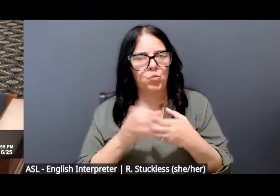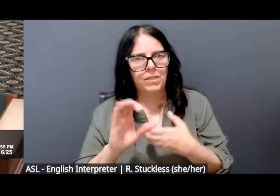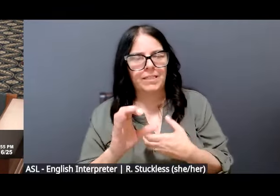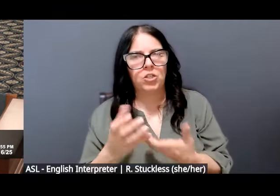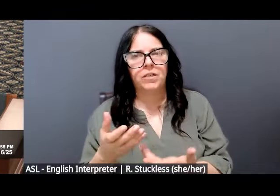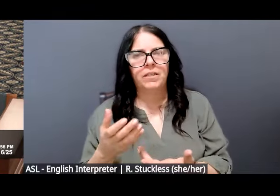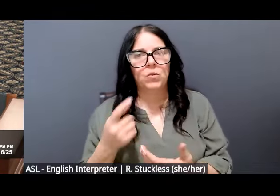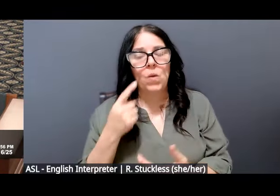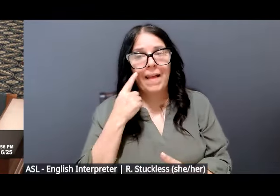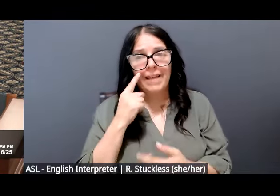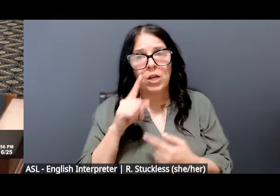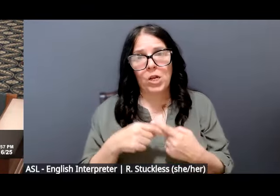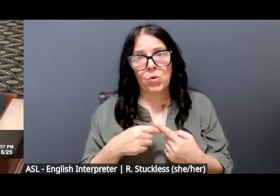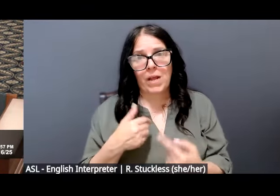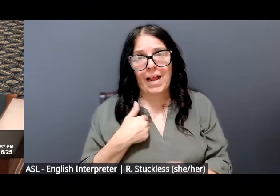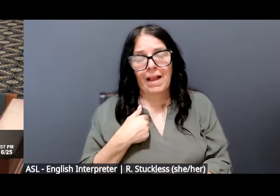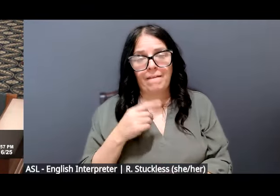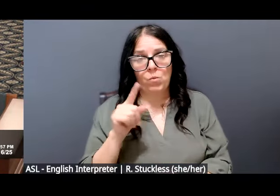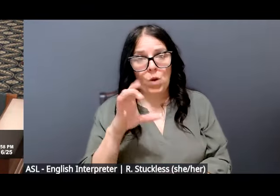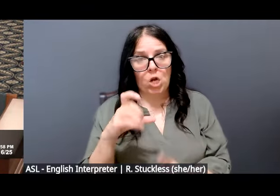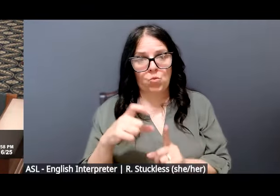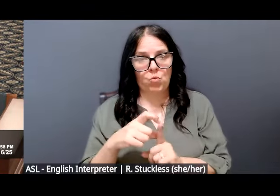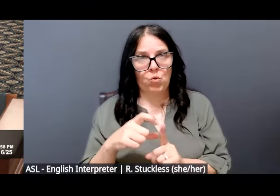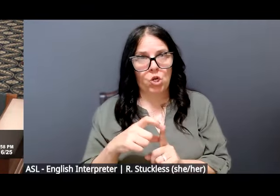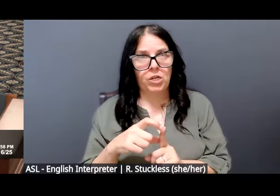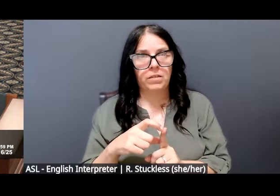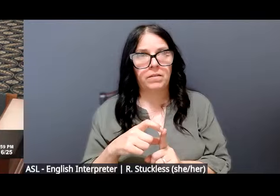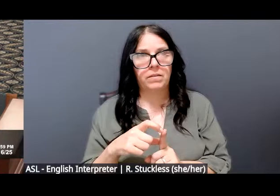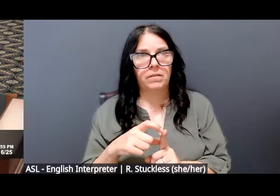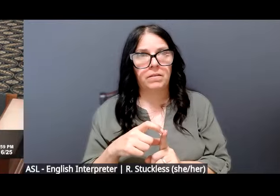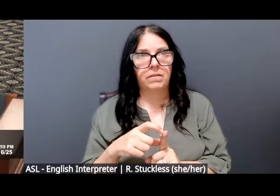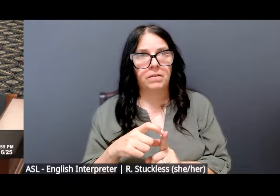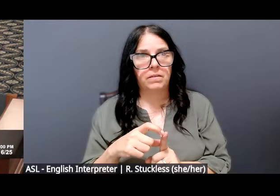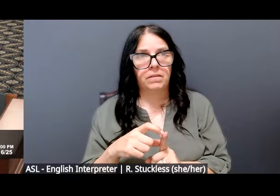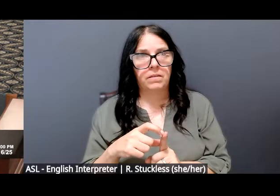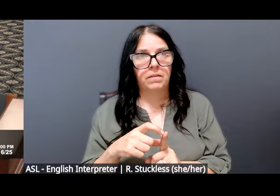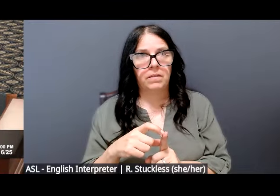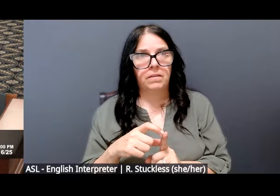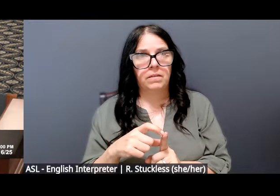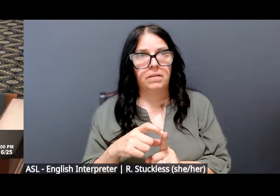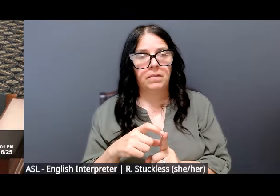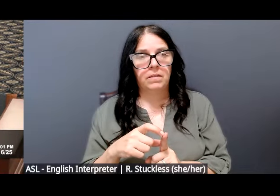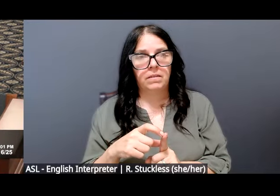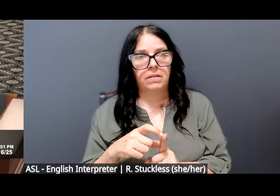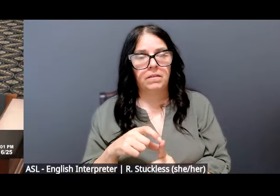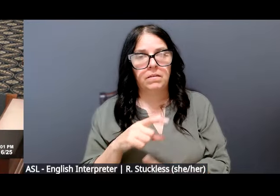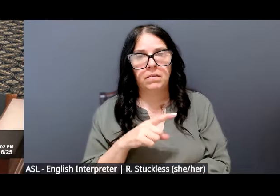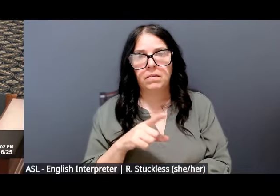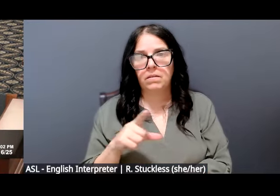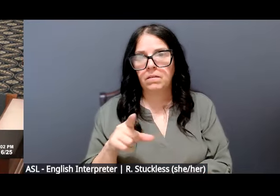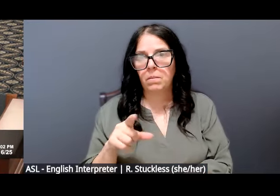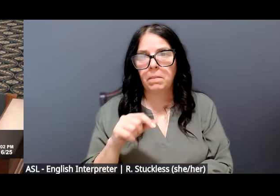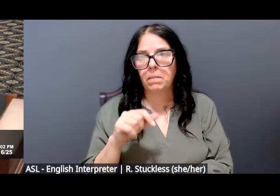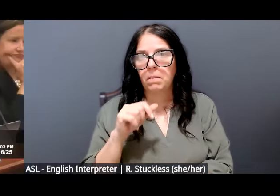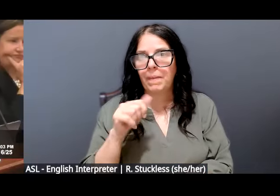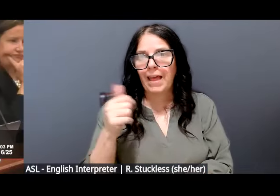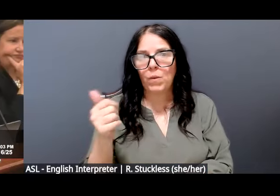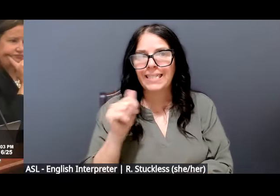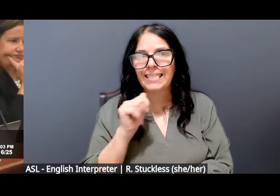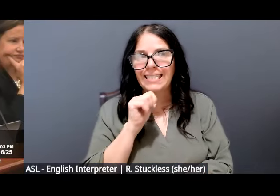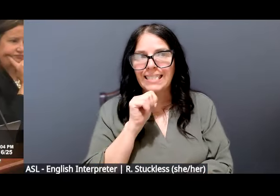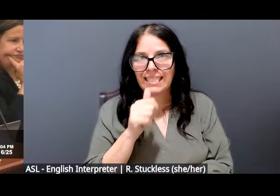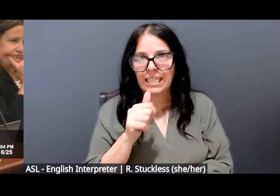have a task of 100 words, and maybe we should get the legislature to amend it and give The you other more room, Proposal didn't create a Right. two-tier voting system. and